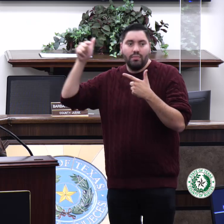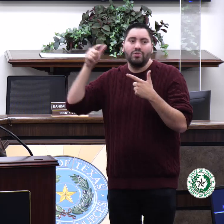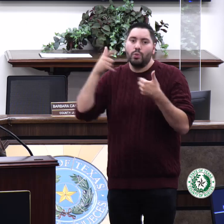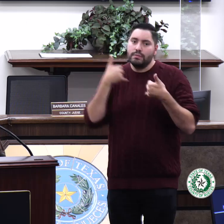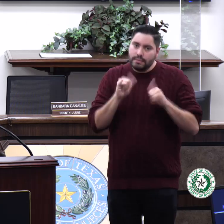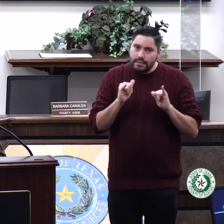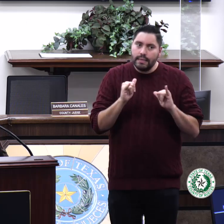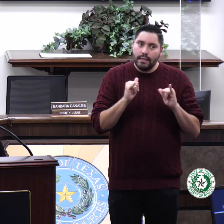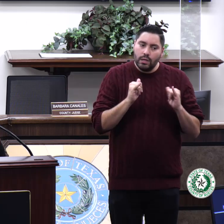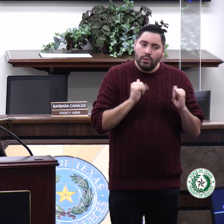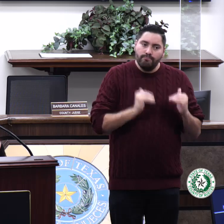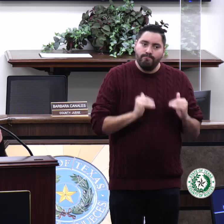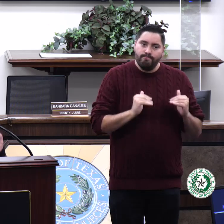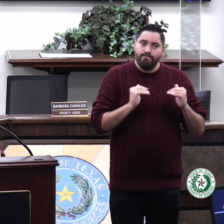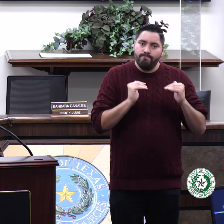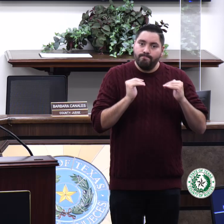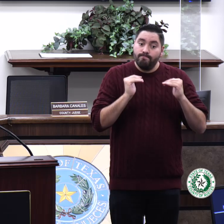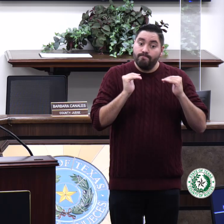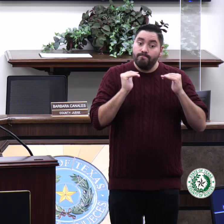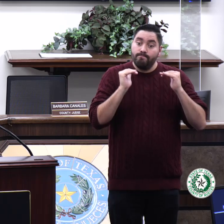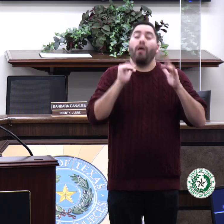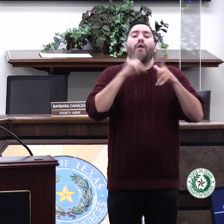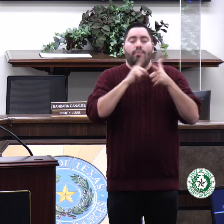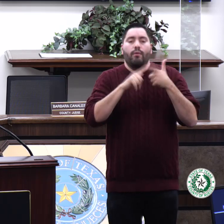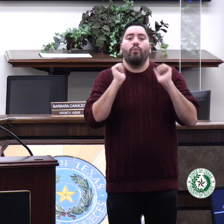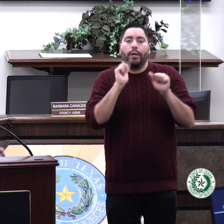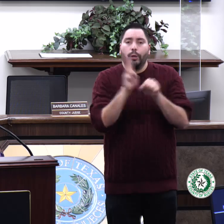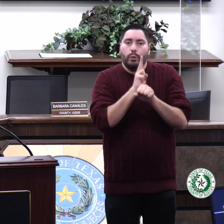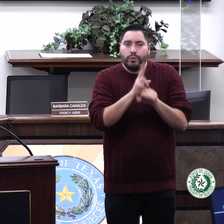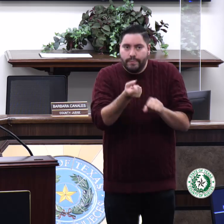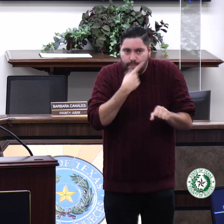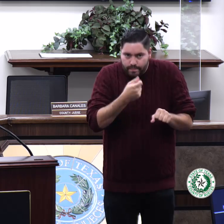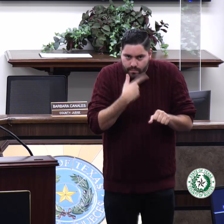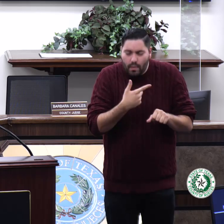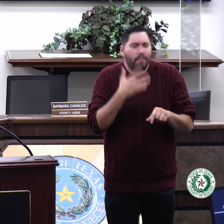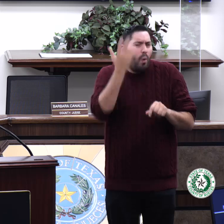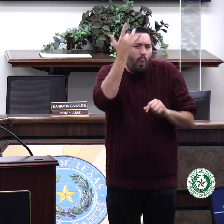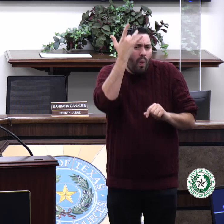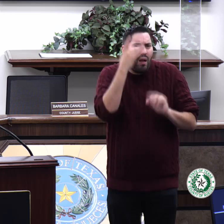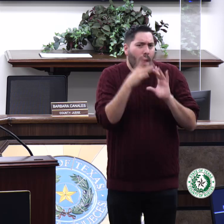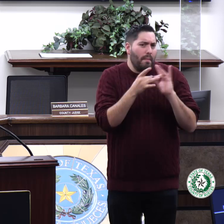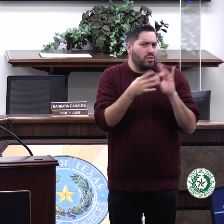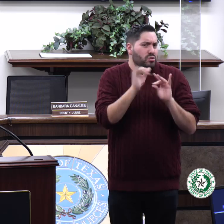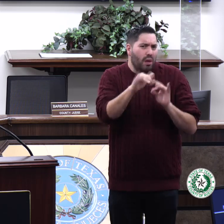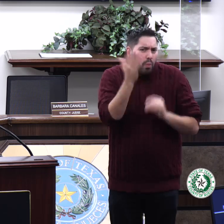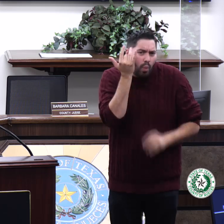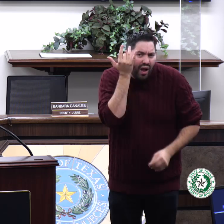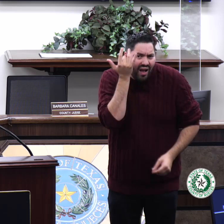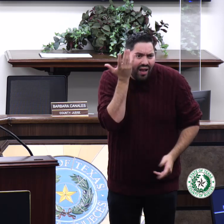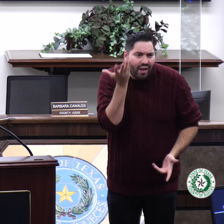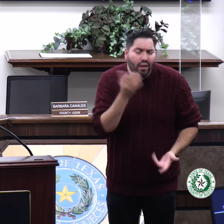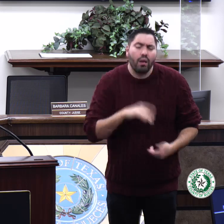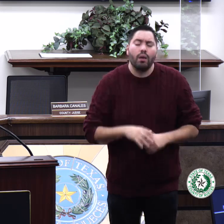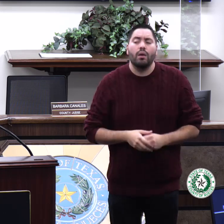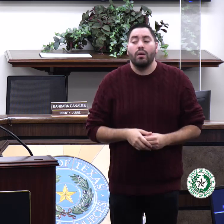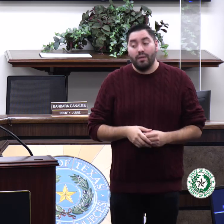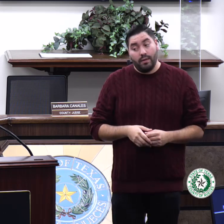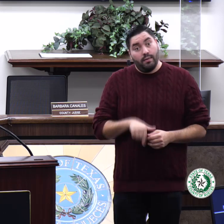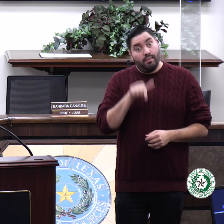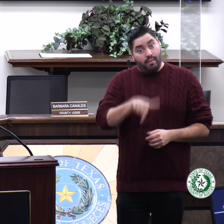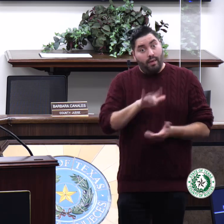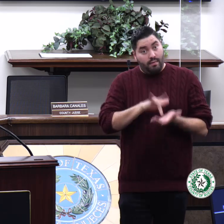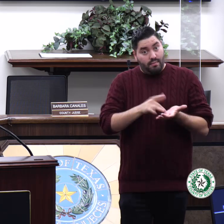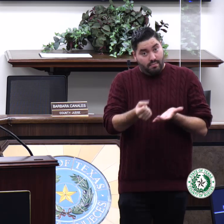to move before we actually announce it. Why do I mention this as I close? Well, this